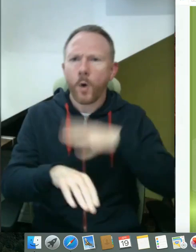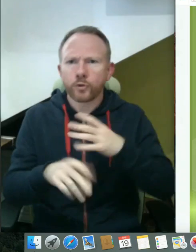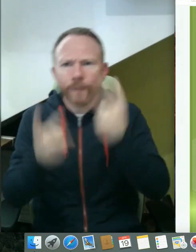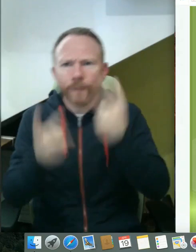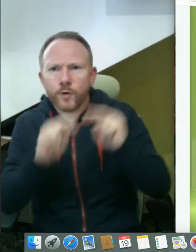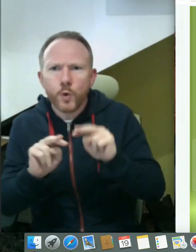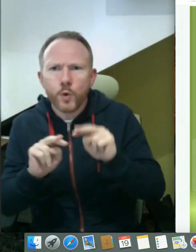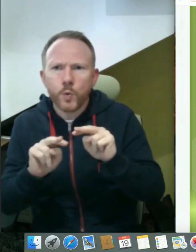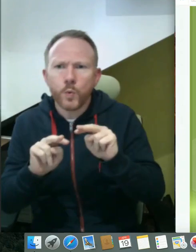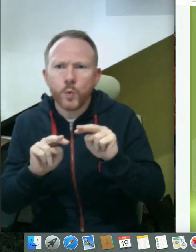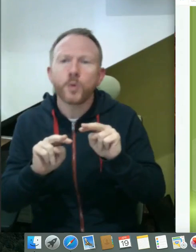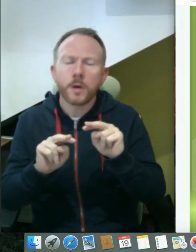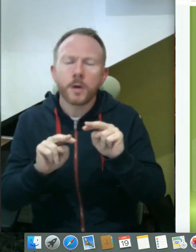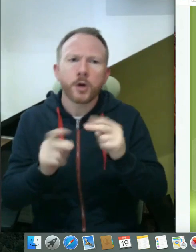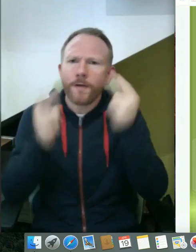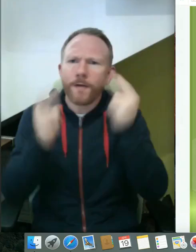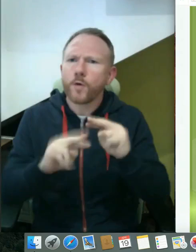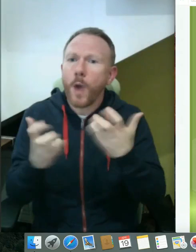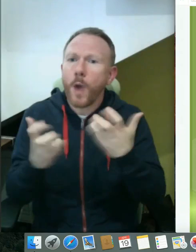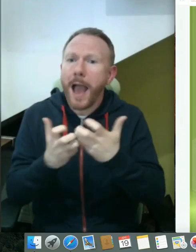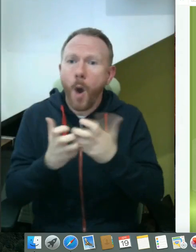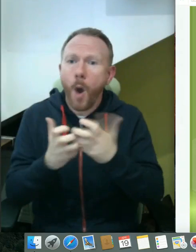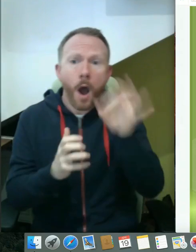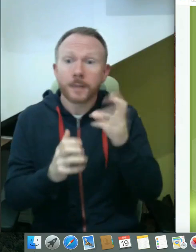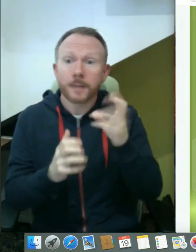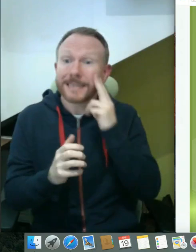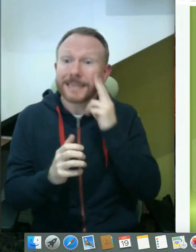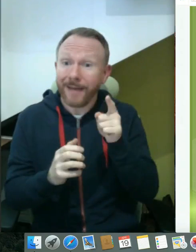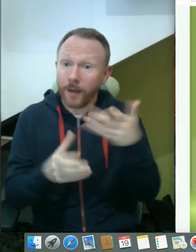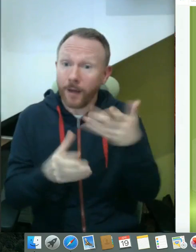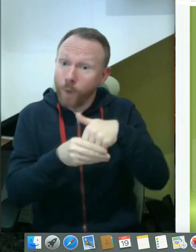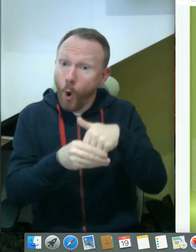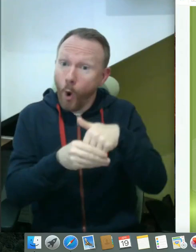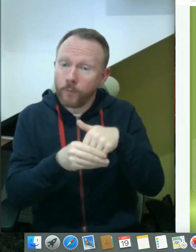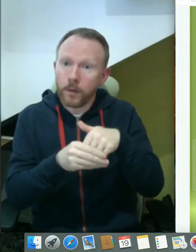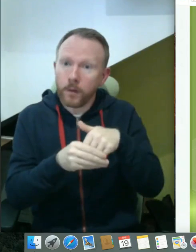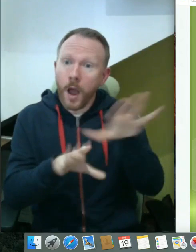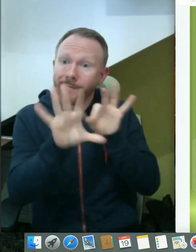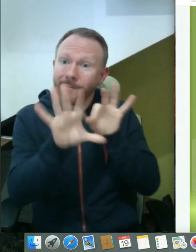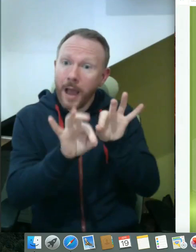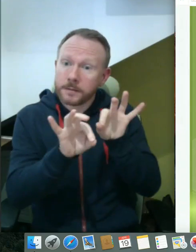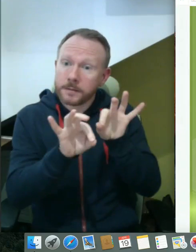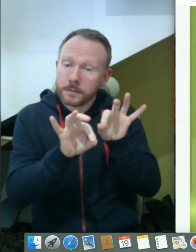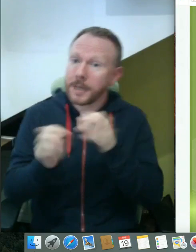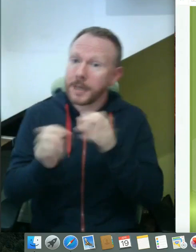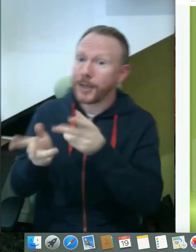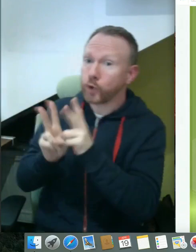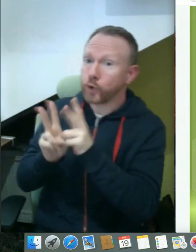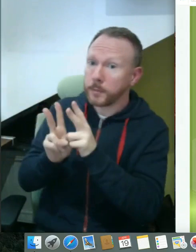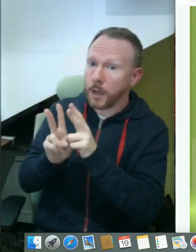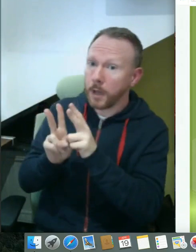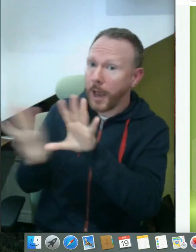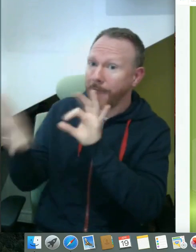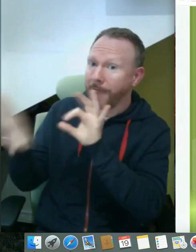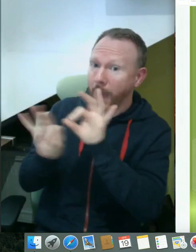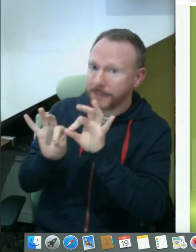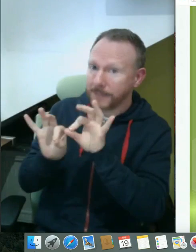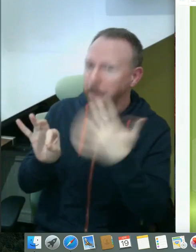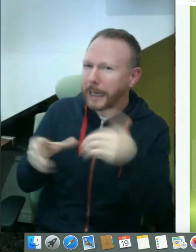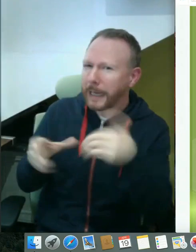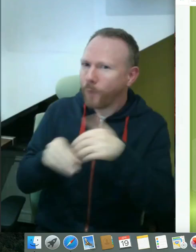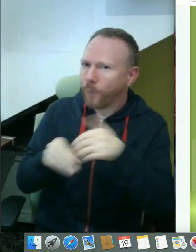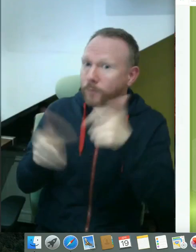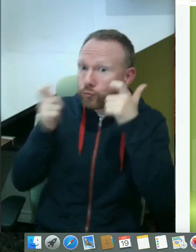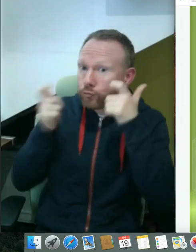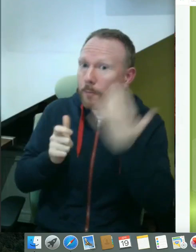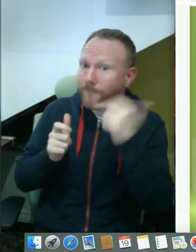and a number of interpreters who had been involved in that trial to see whether any lessons could have been